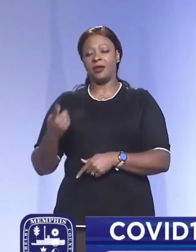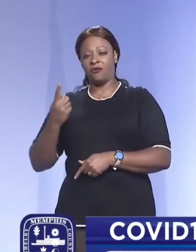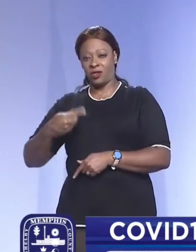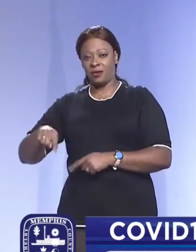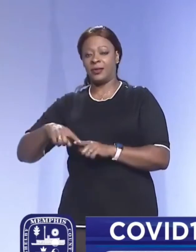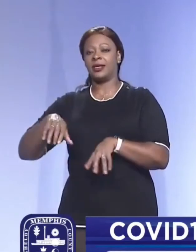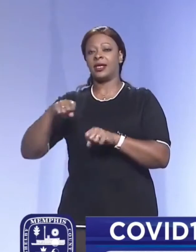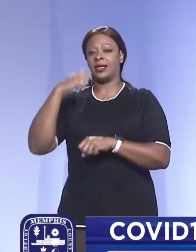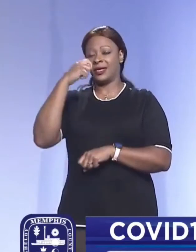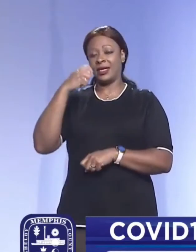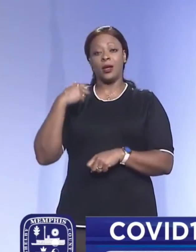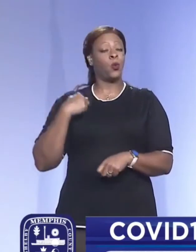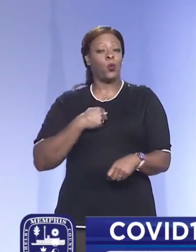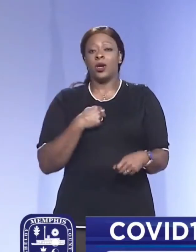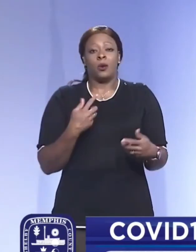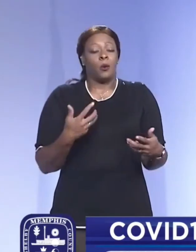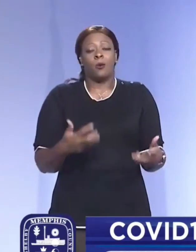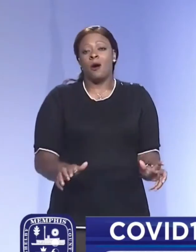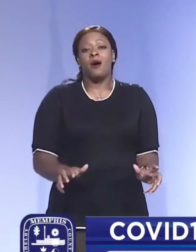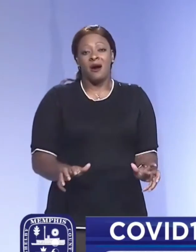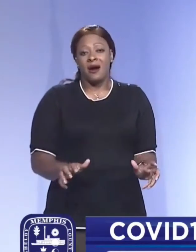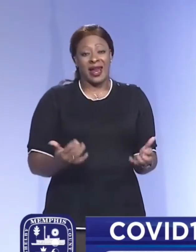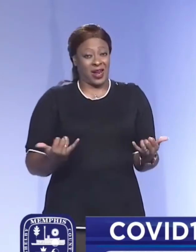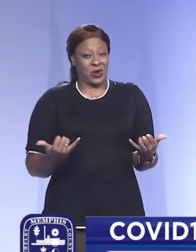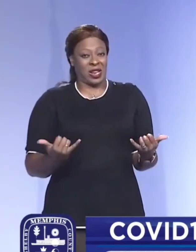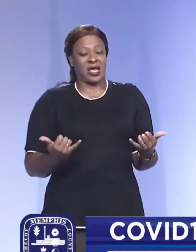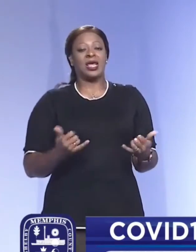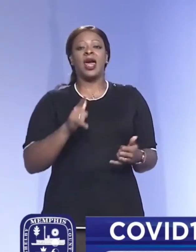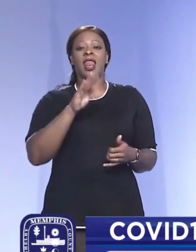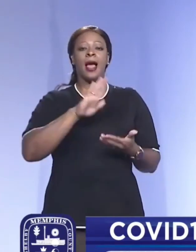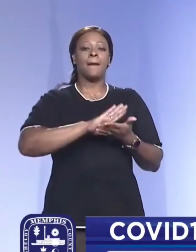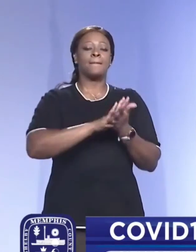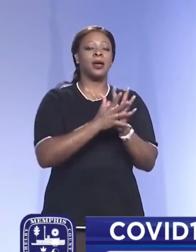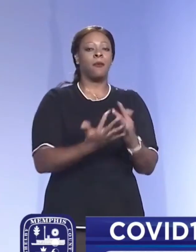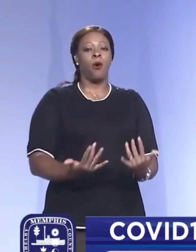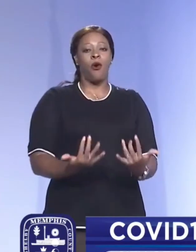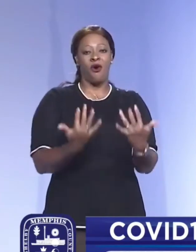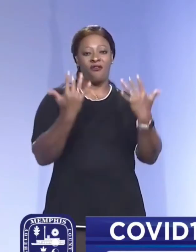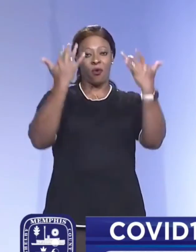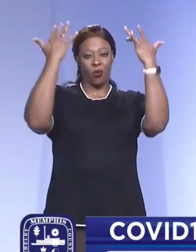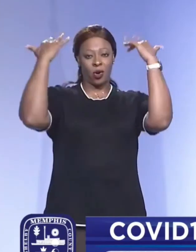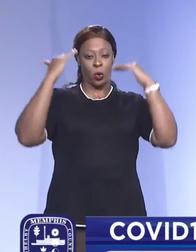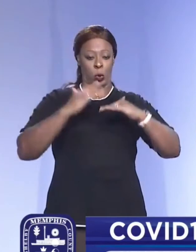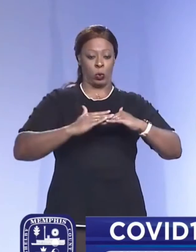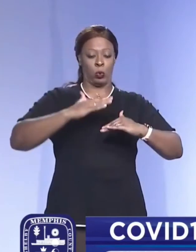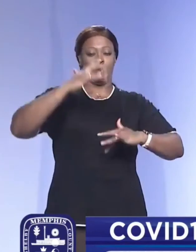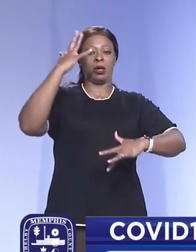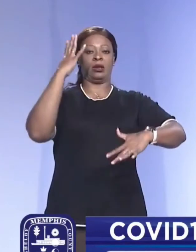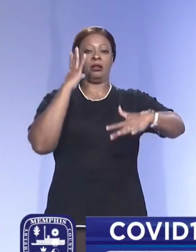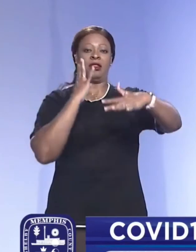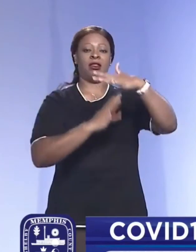we don't want is for the labs to get overwhelmed again with